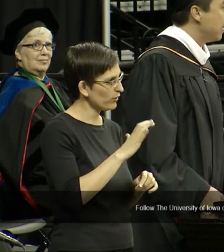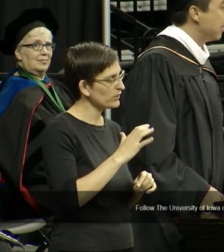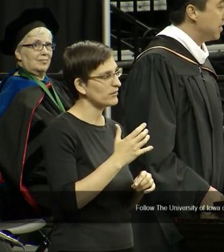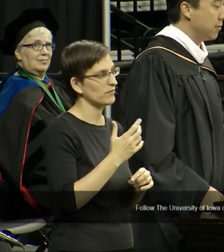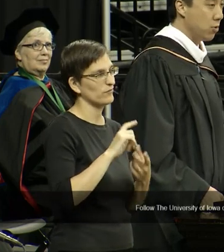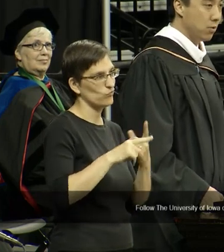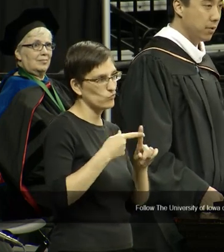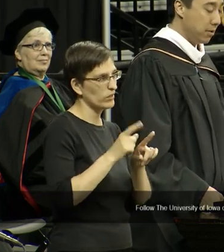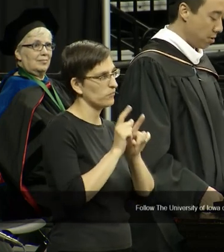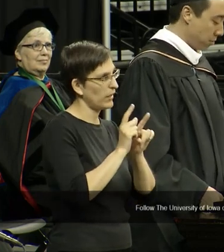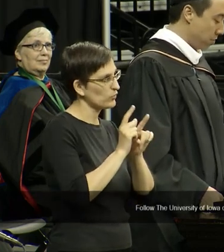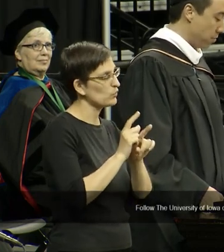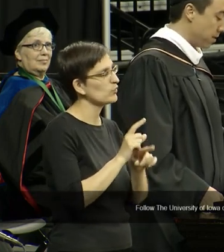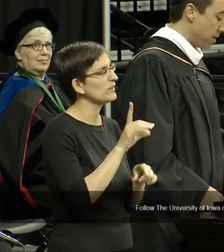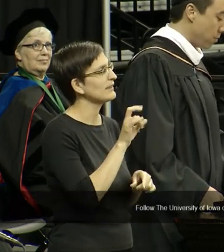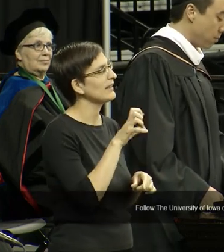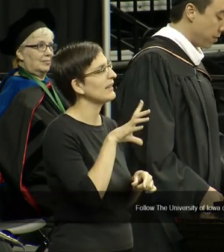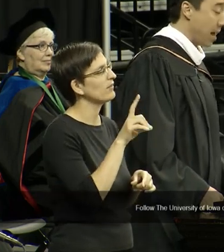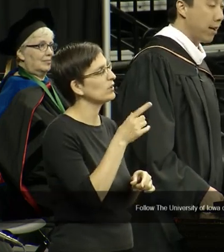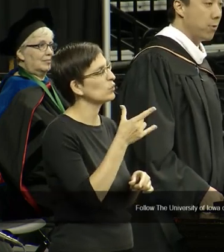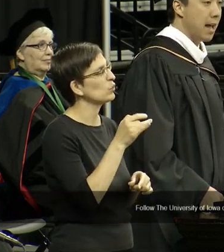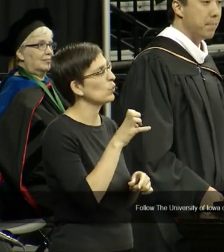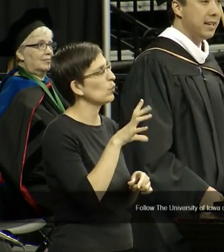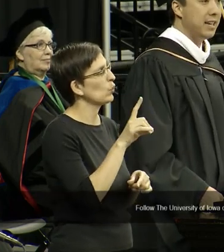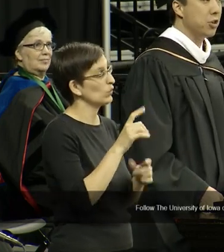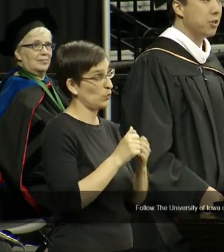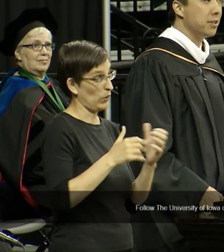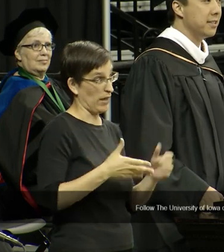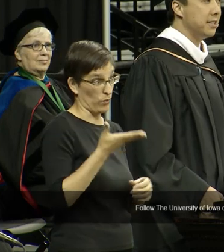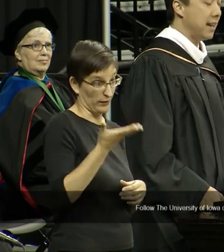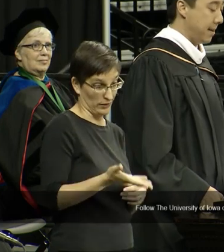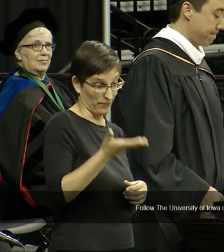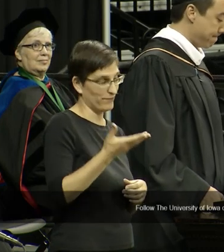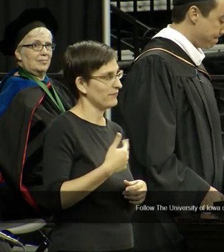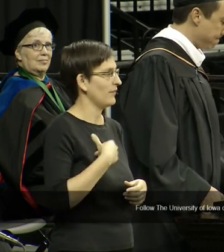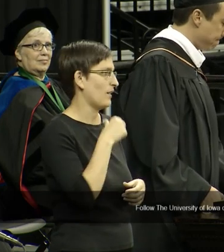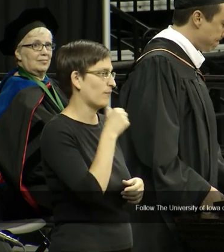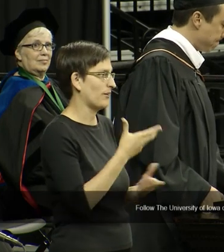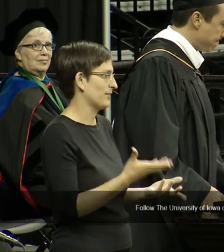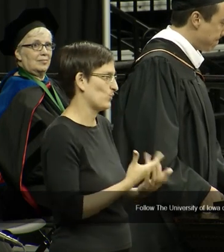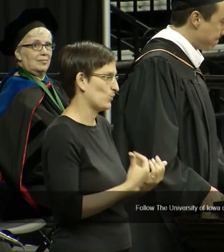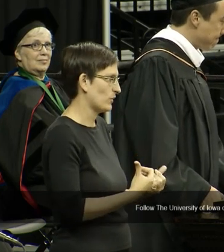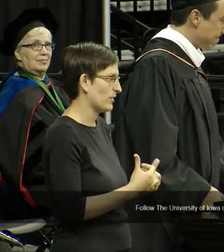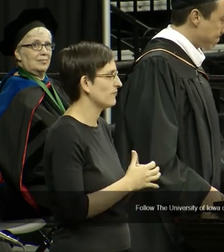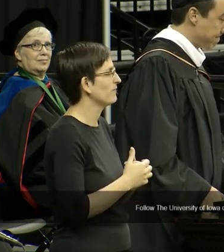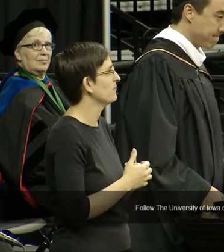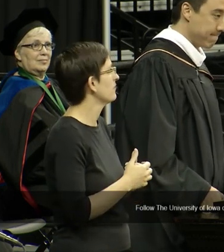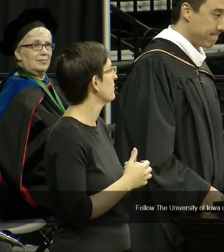of mine, David Gould, whom without I would not be here today.